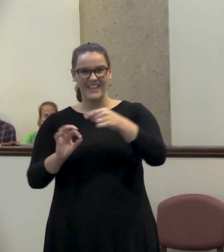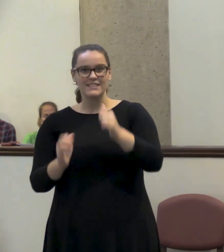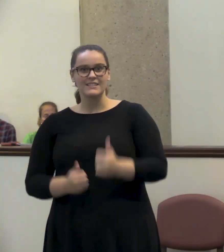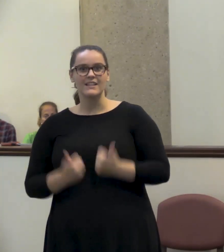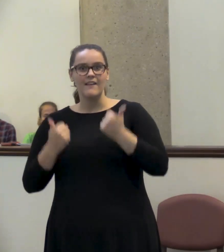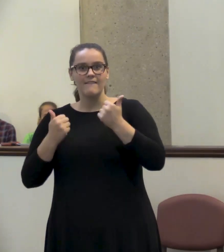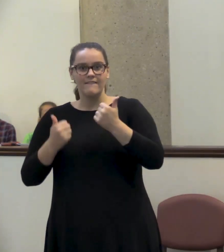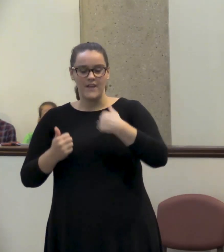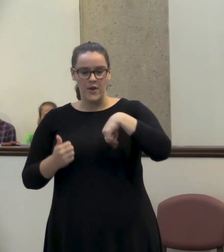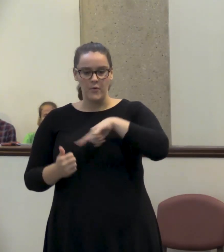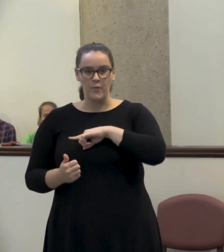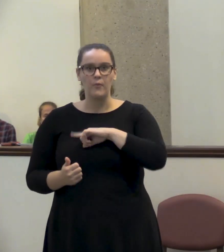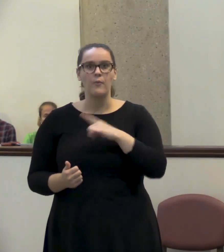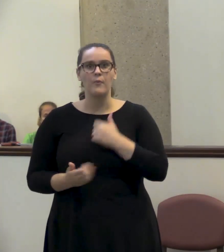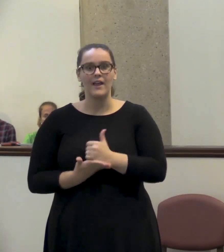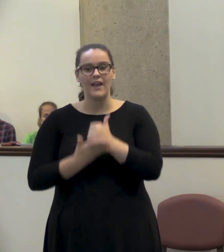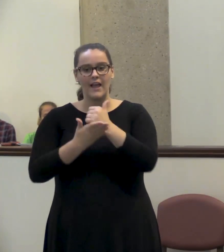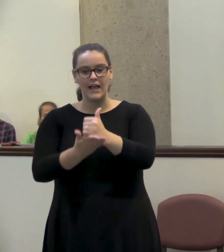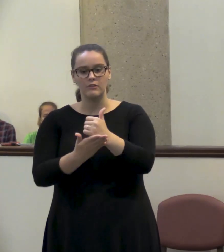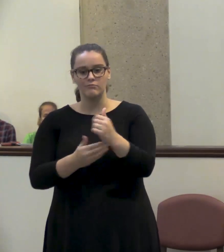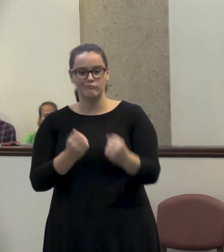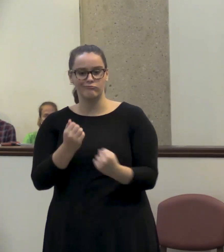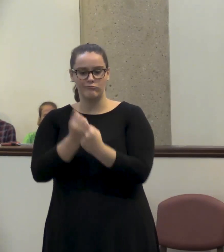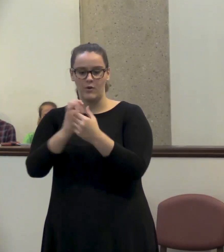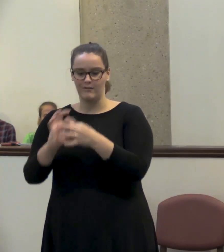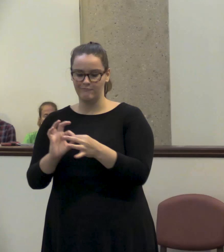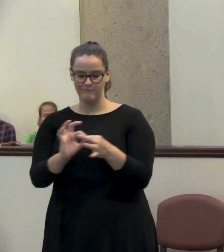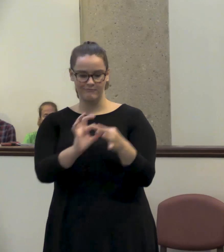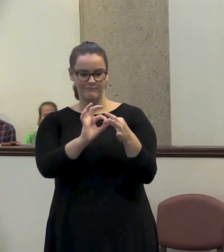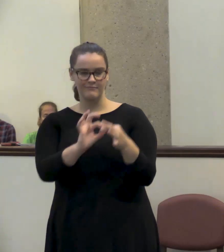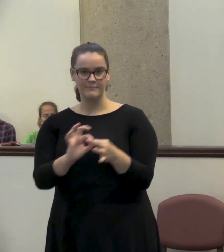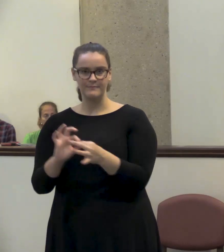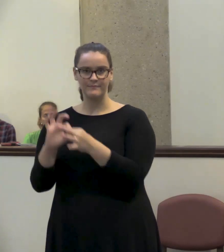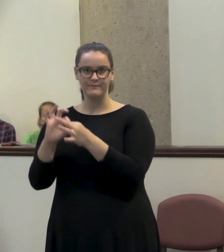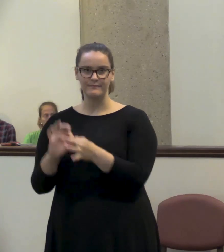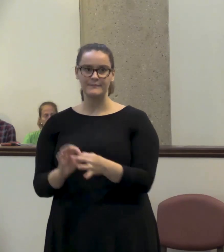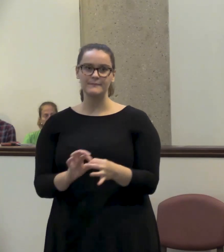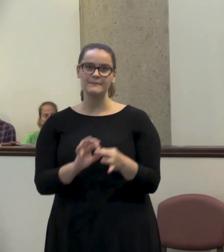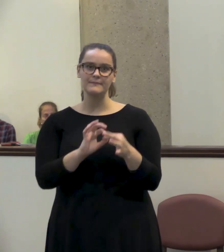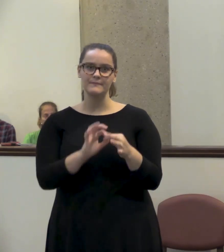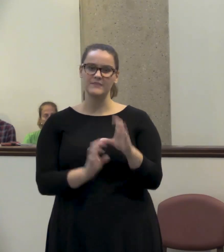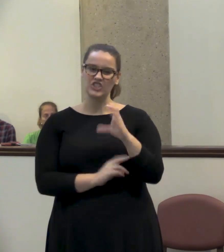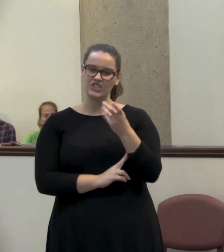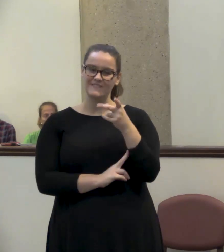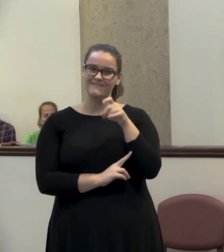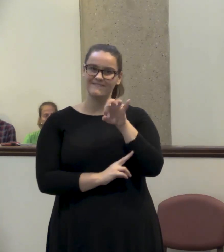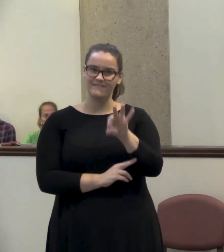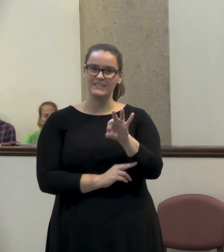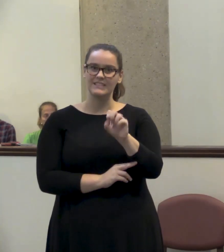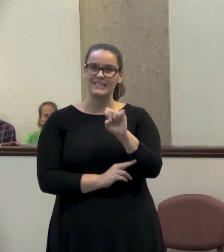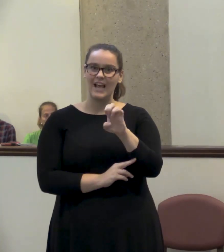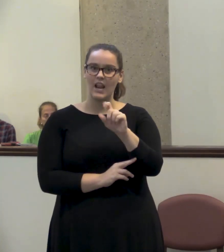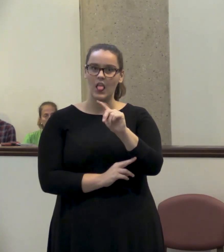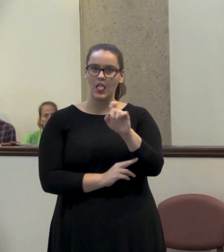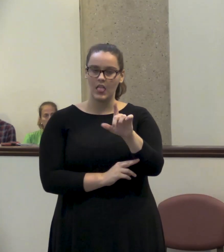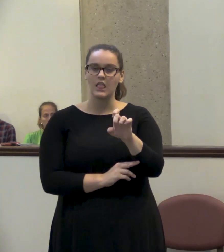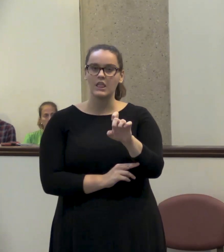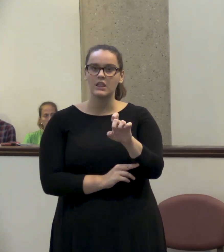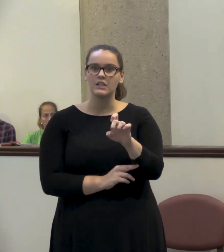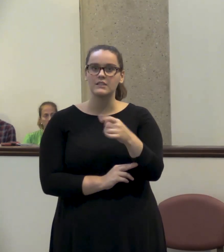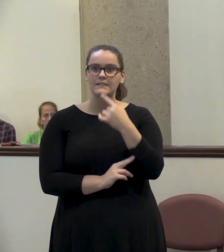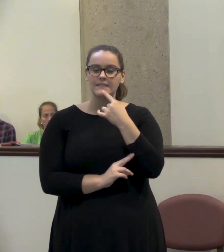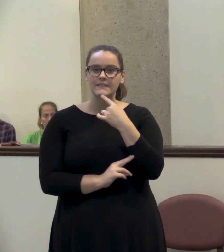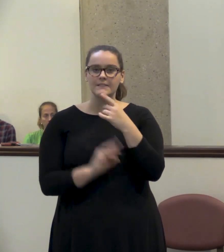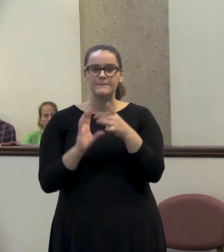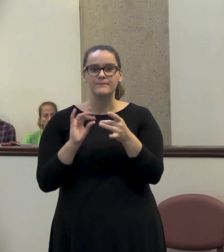we help sustain the web. And in the words of Chief Seattle, what we do to the web, we